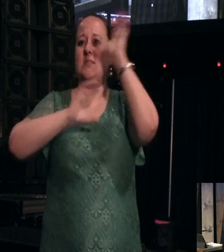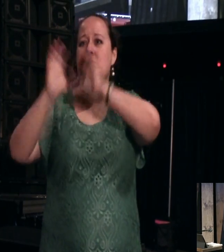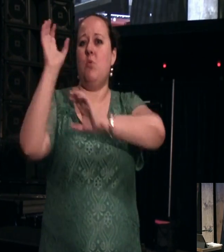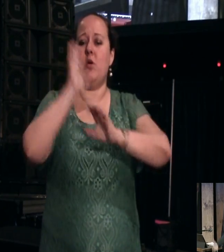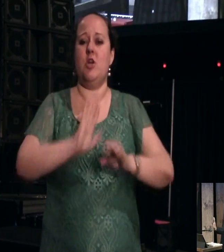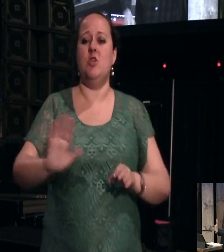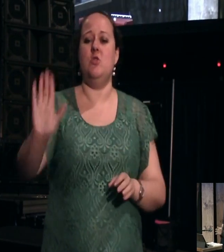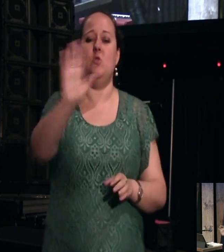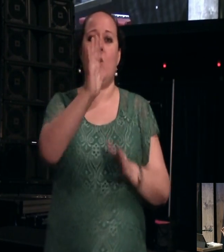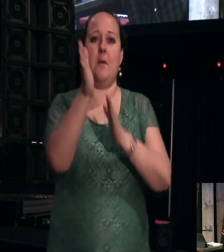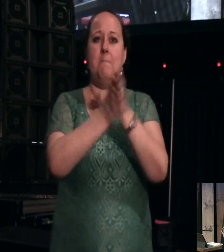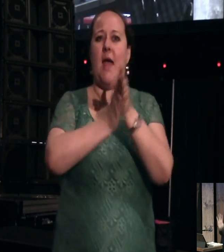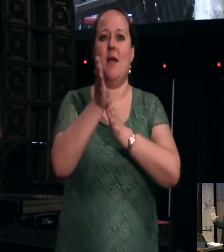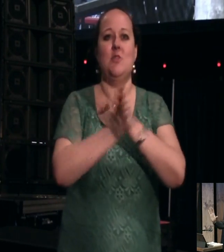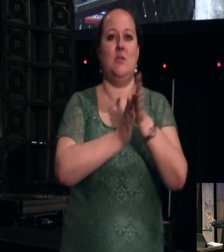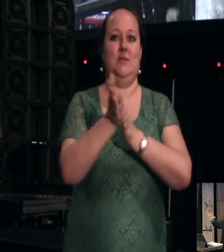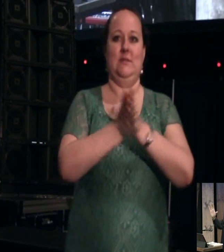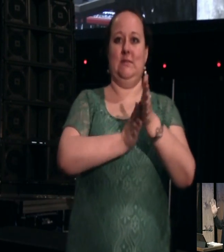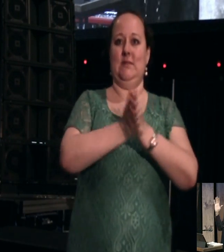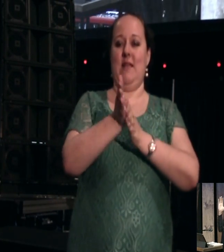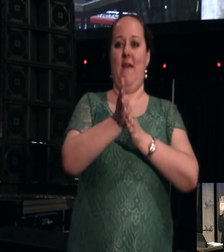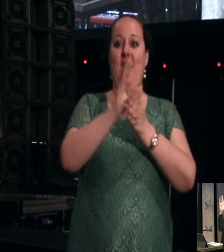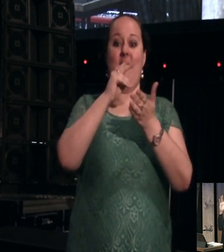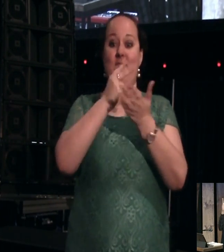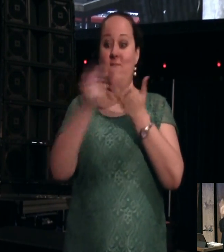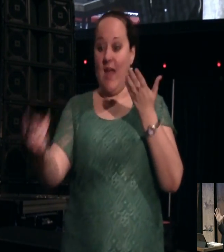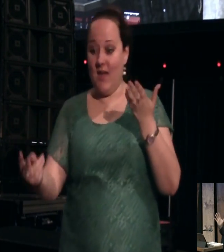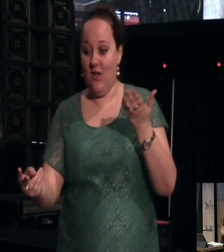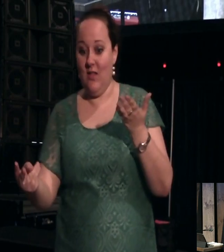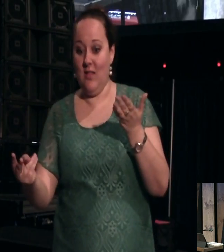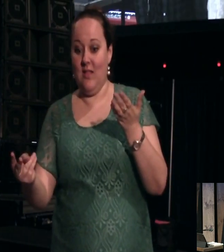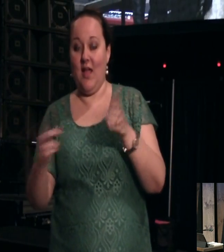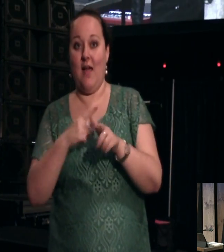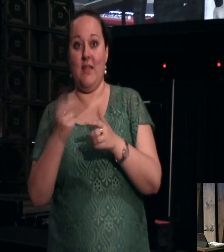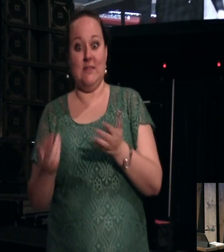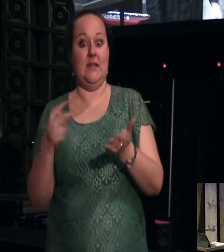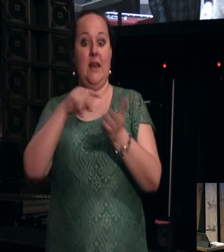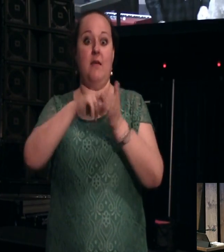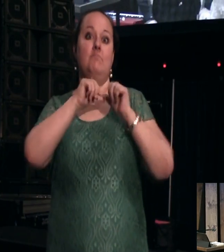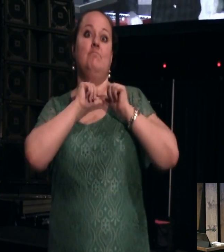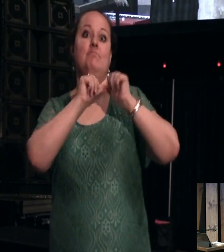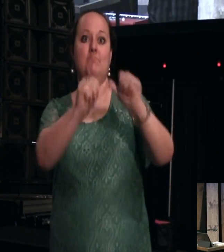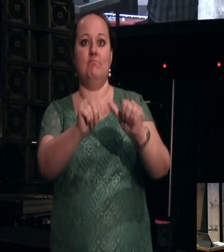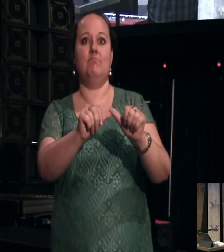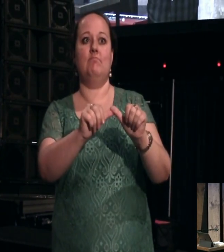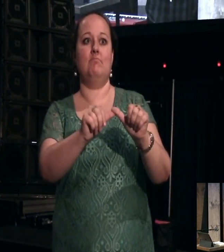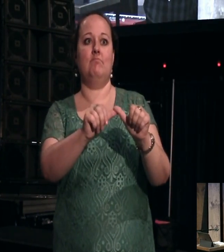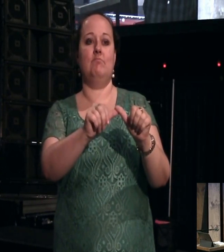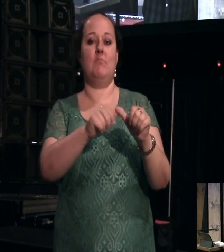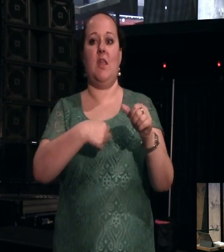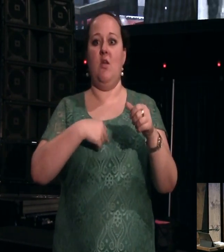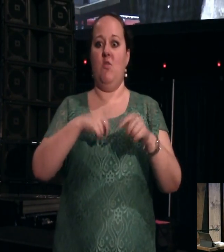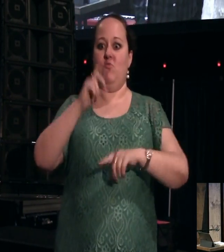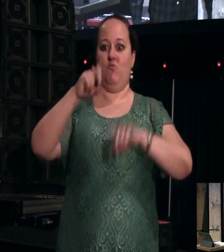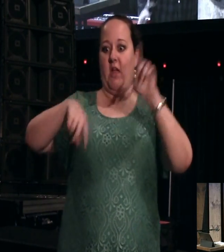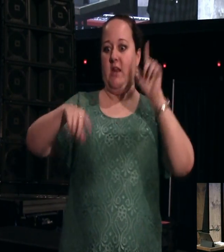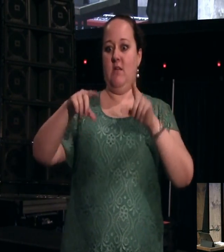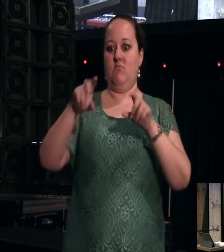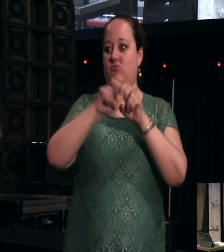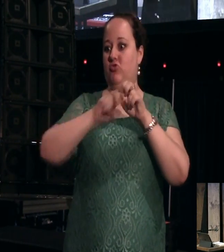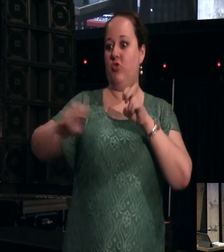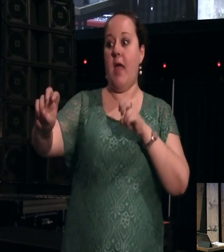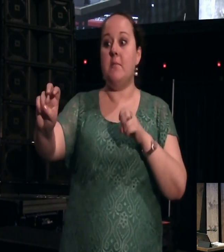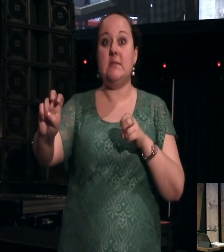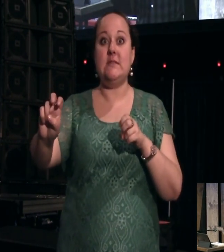big, think big, explore your passions, fail at something, and then get up and keep